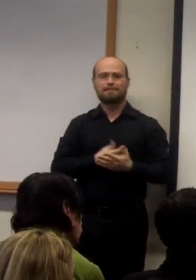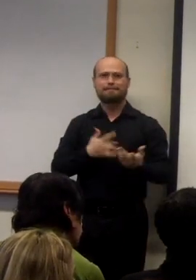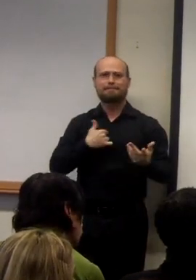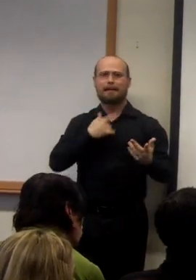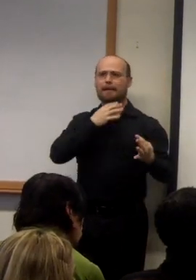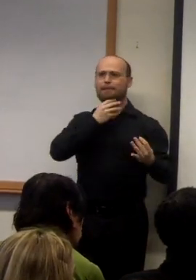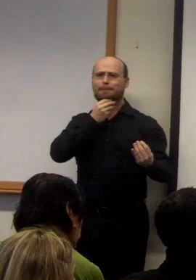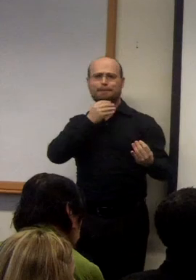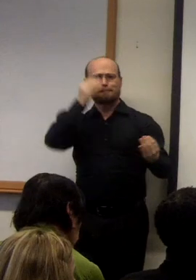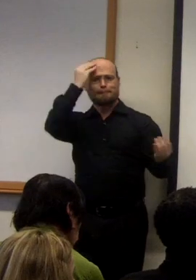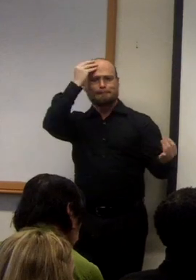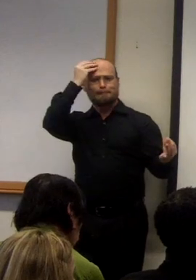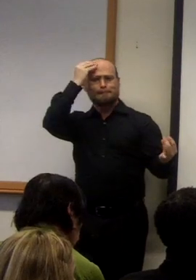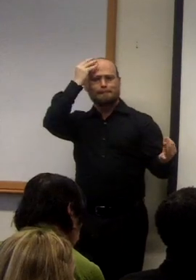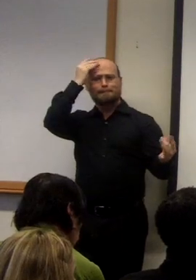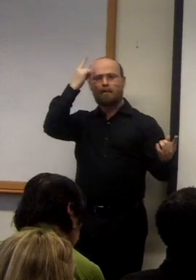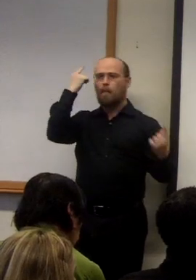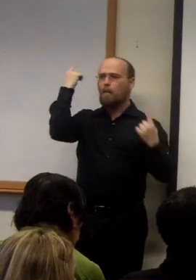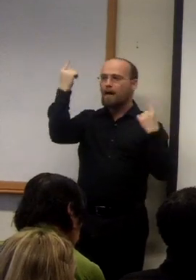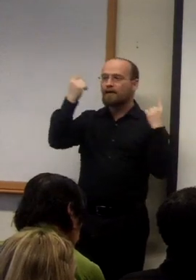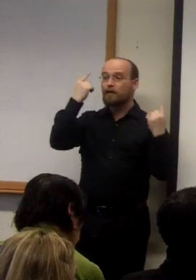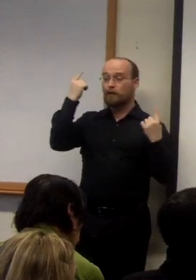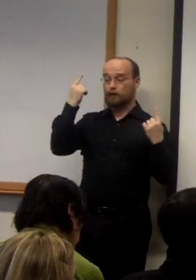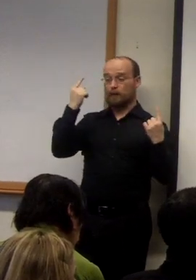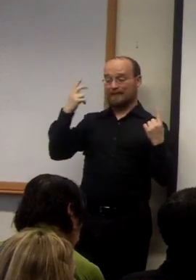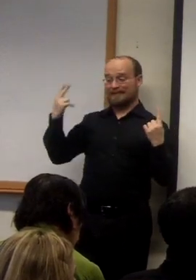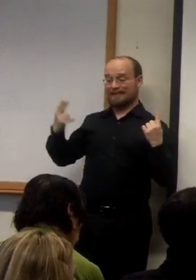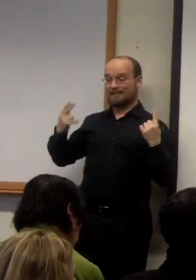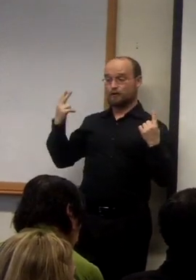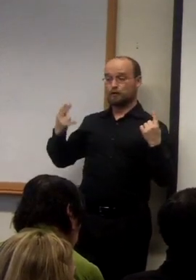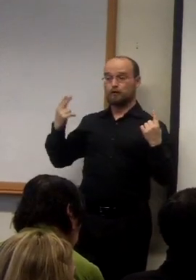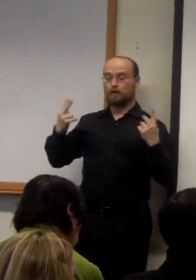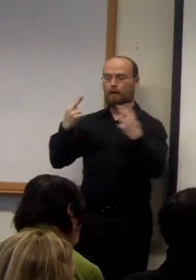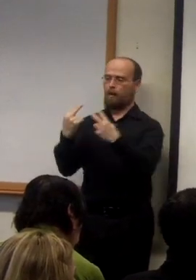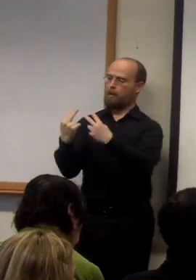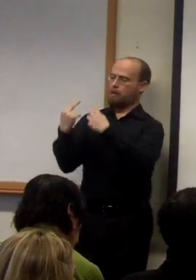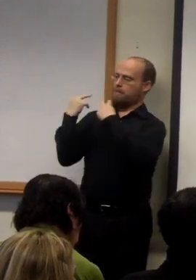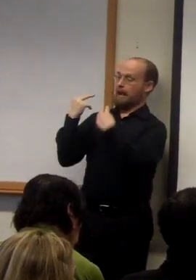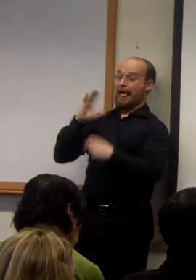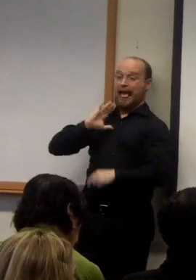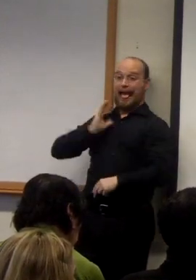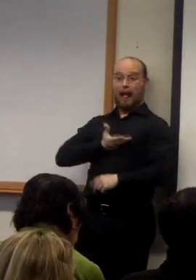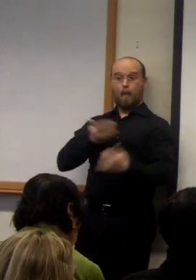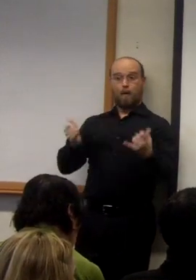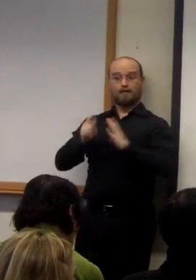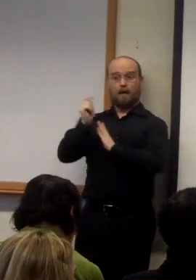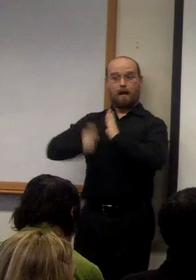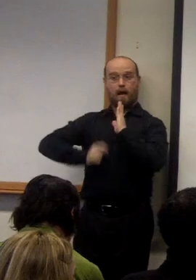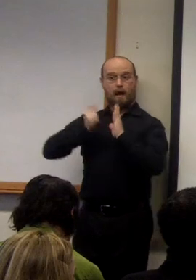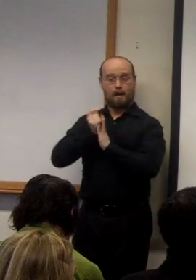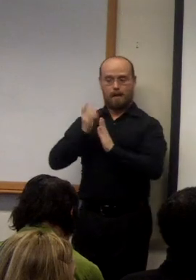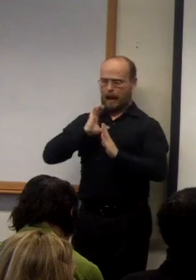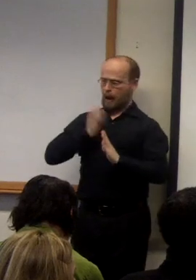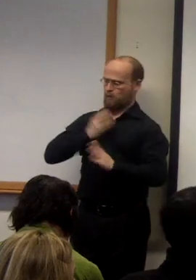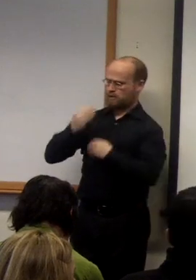how history is going to remember our generation. How is history going to remember our generation? Because